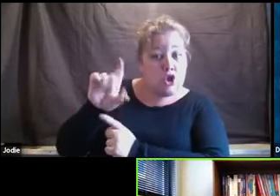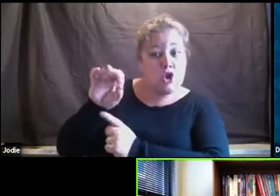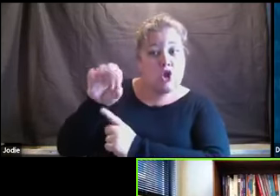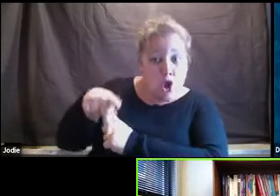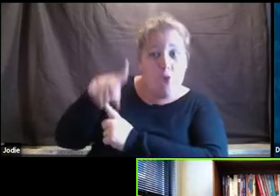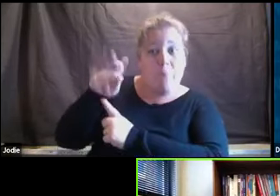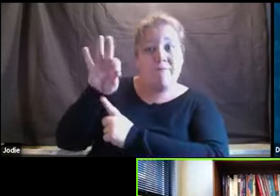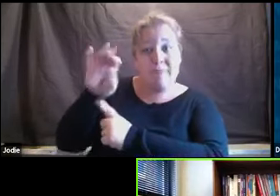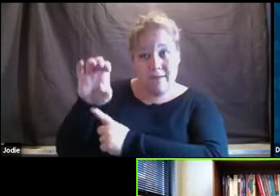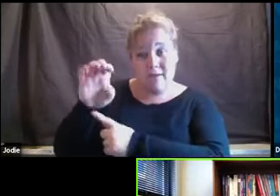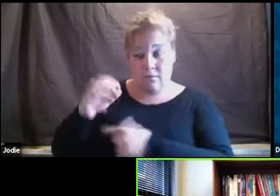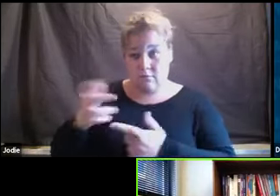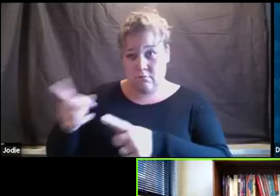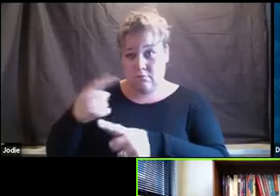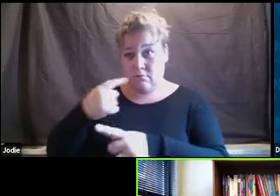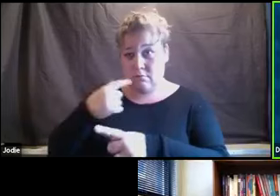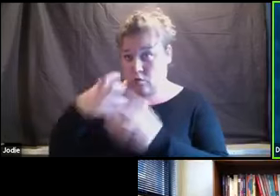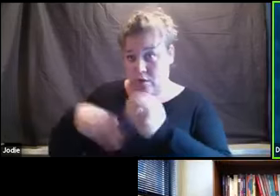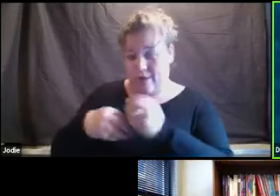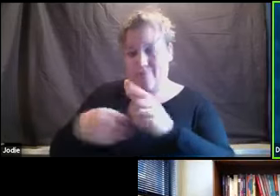You said everything.